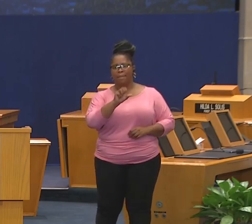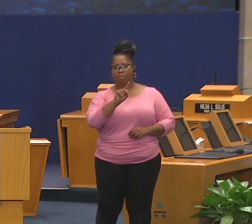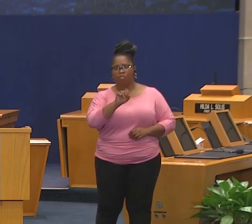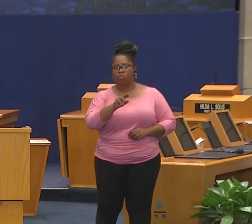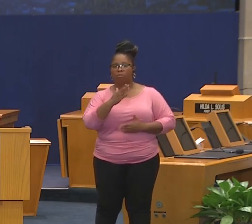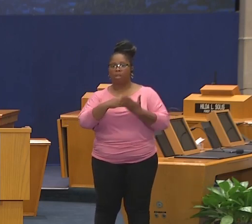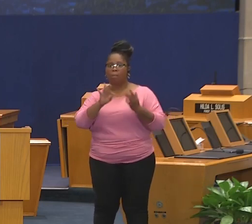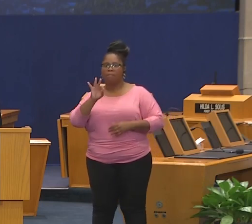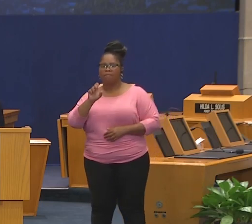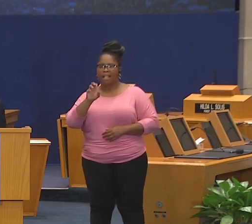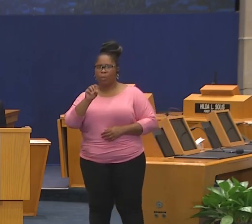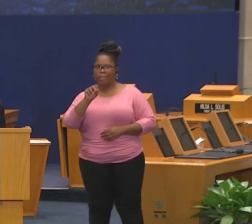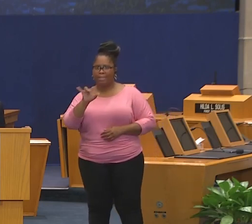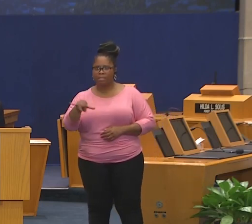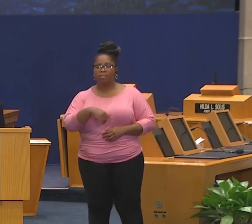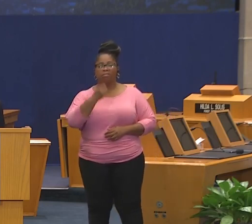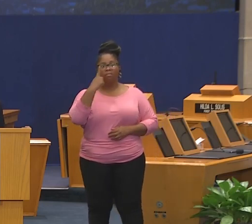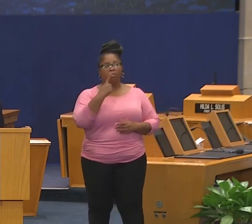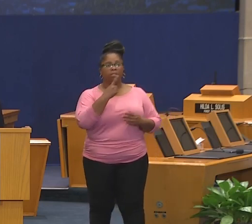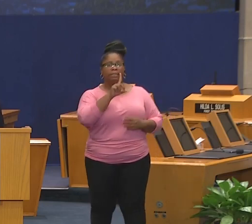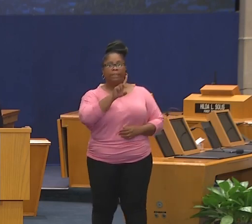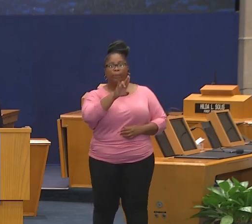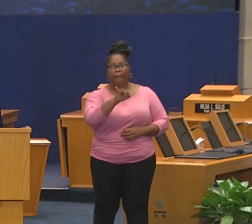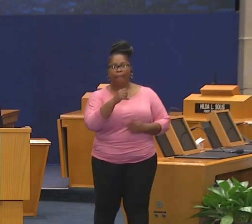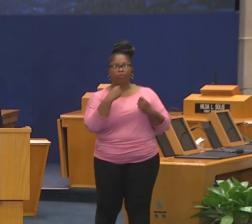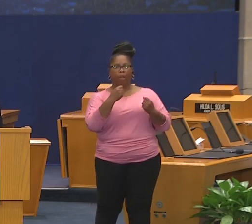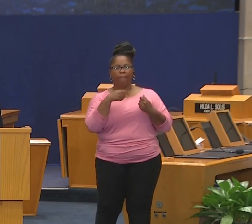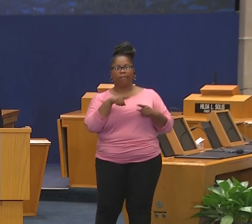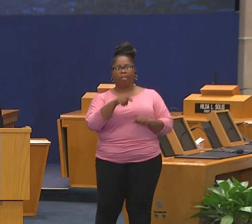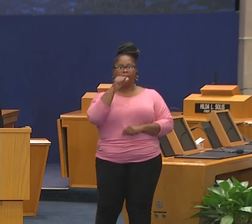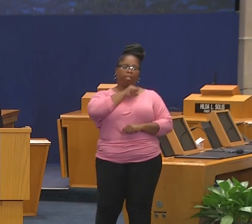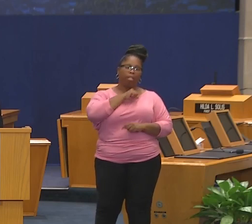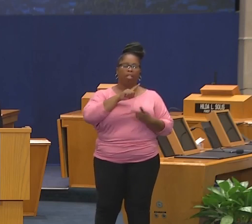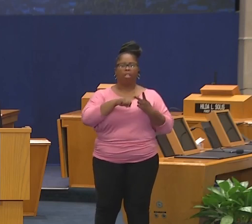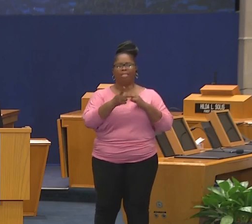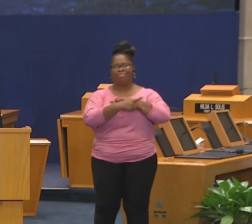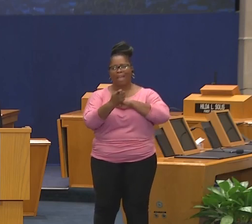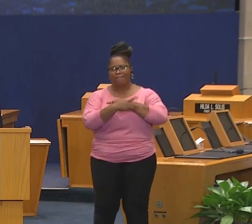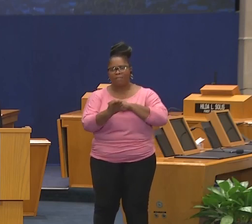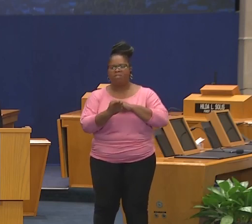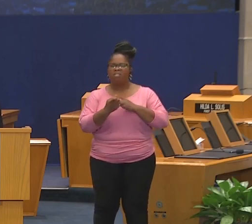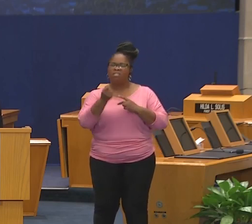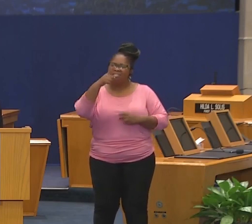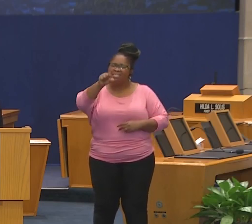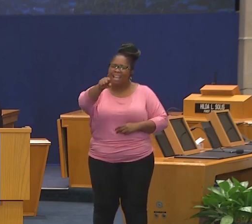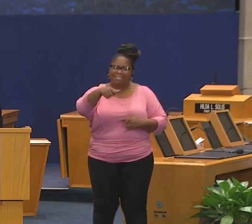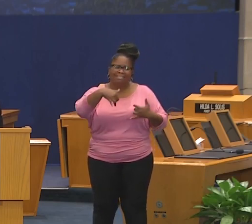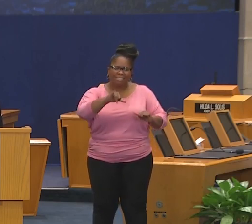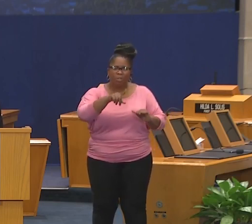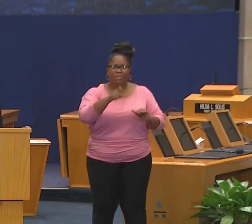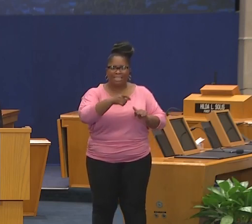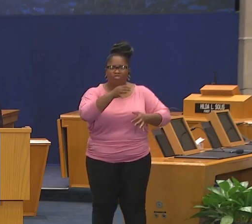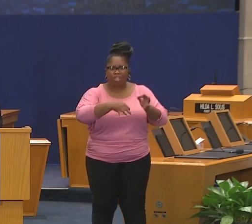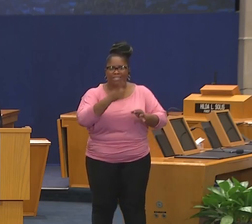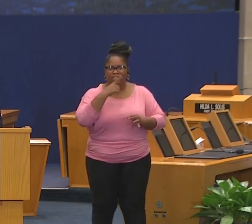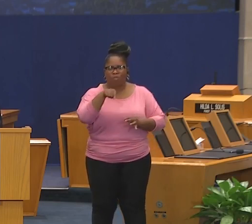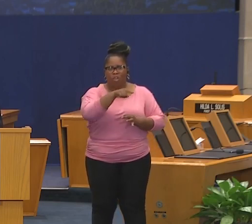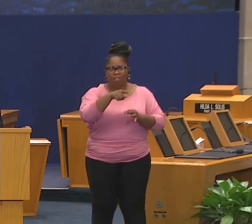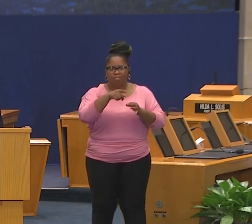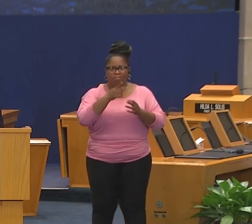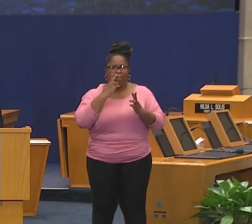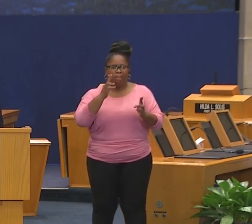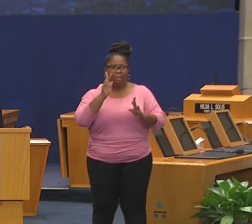cases, theft cases, cases of those nature where you still need to seek justice on behalf of a victim. So we will pursue